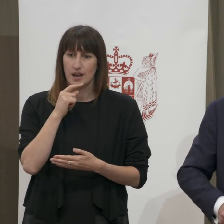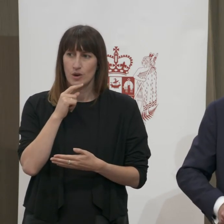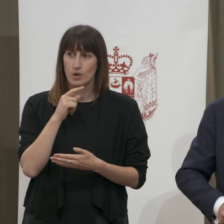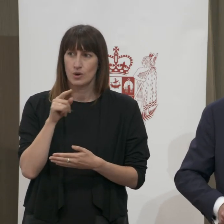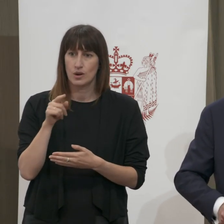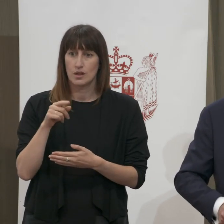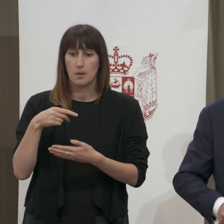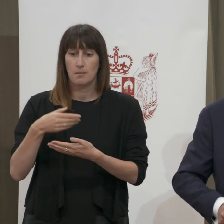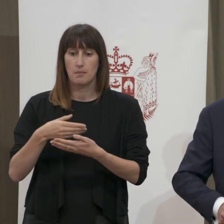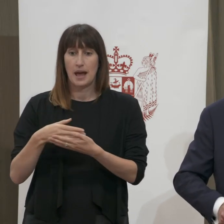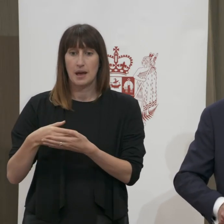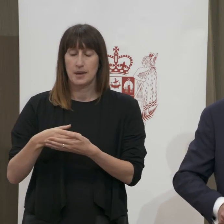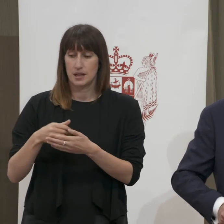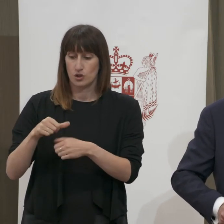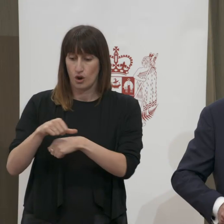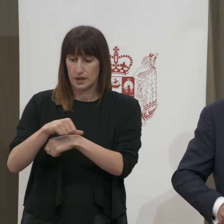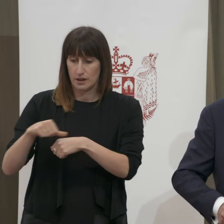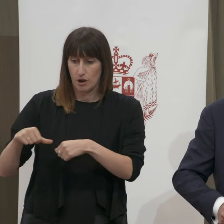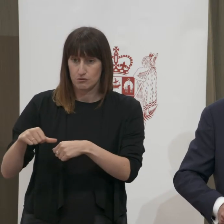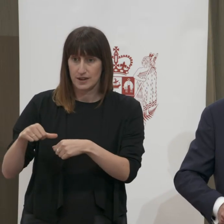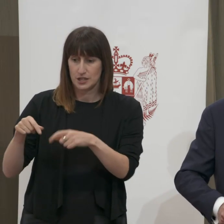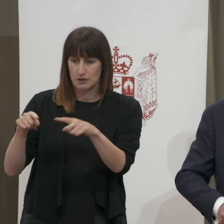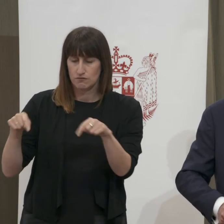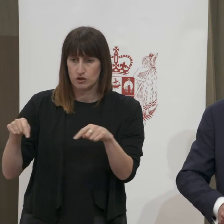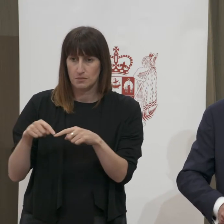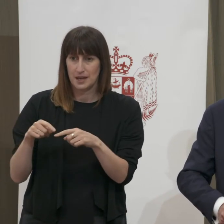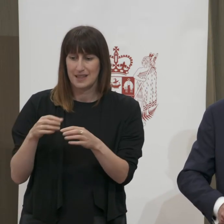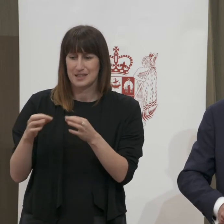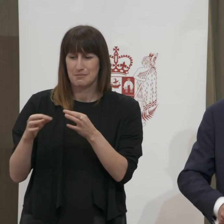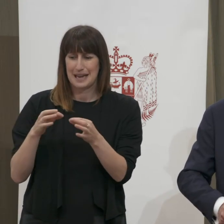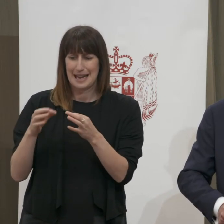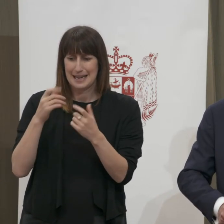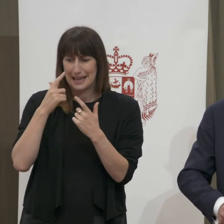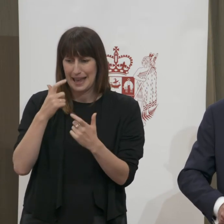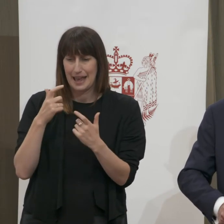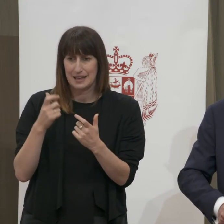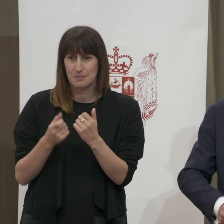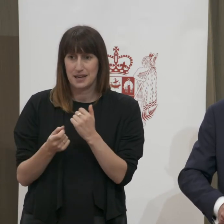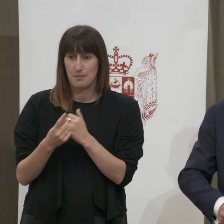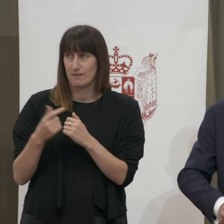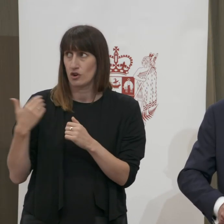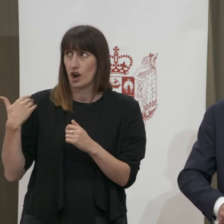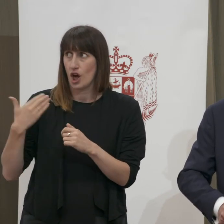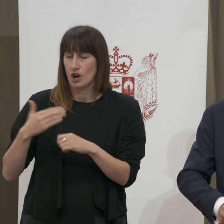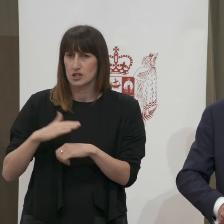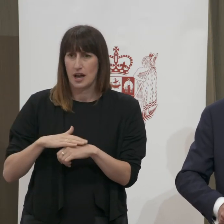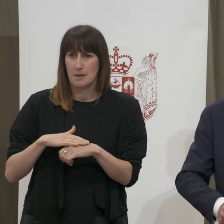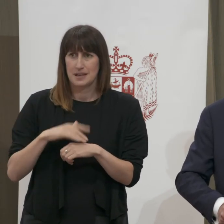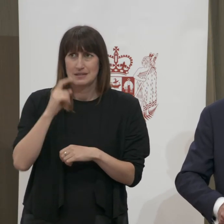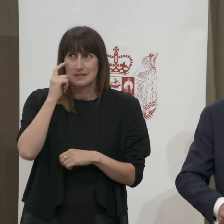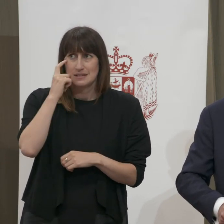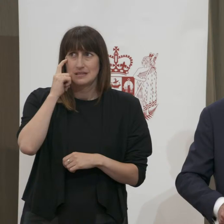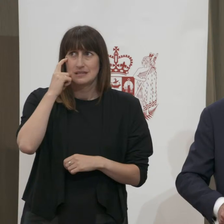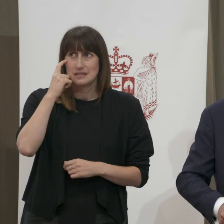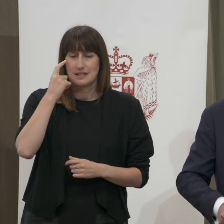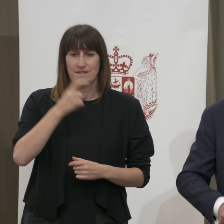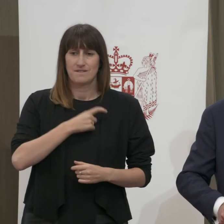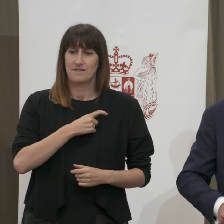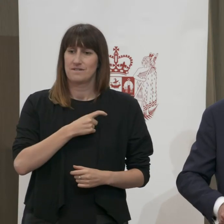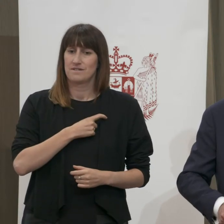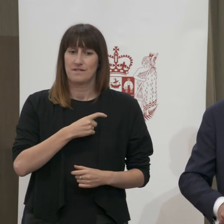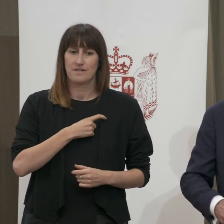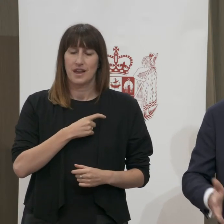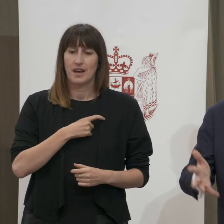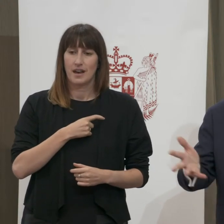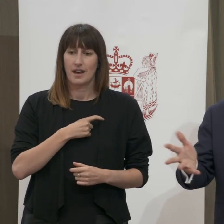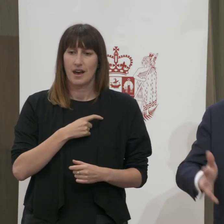operating table, getting the planned care that has been arranged for some time, knowing the fear and anxiety that goes with